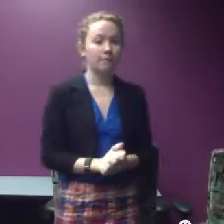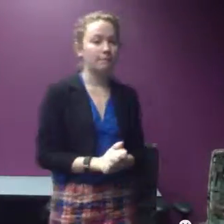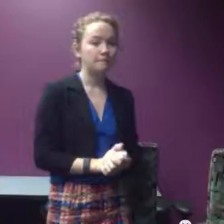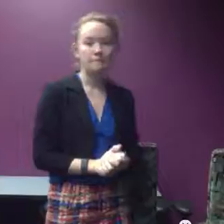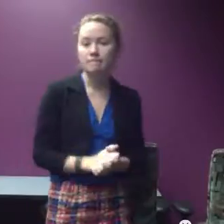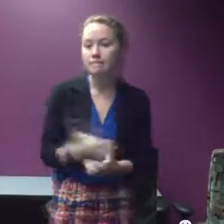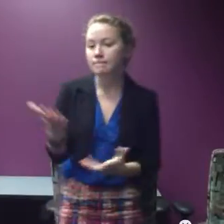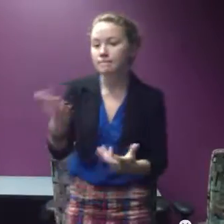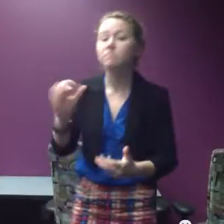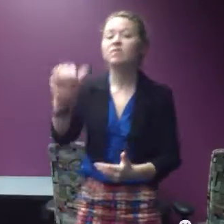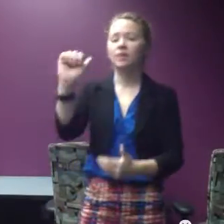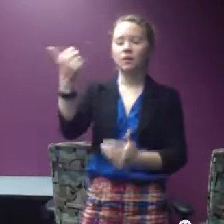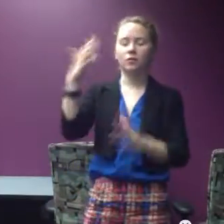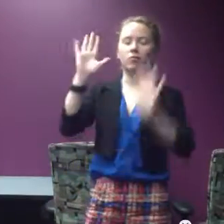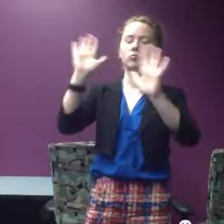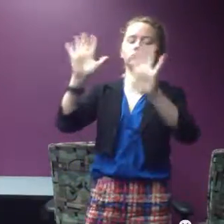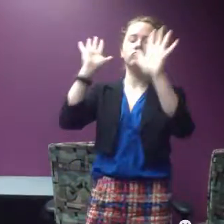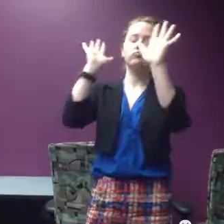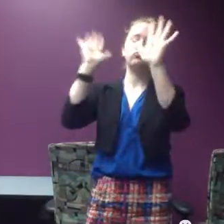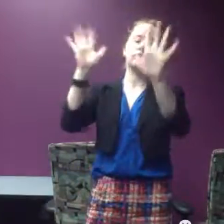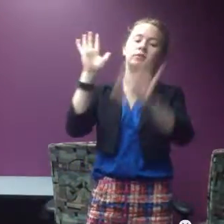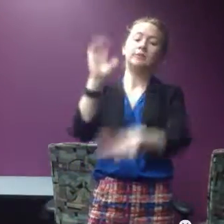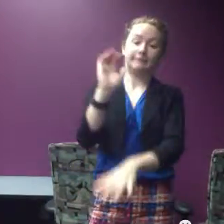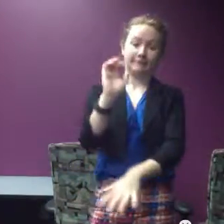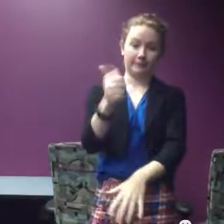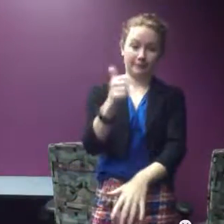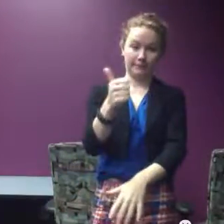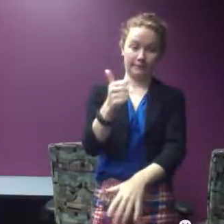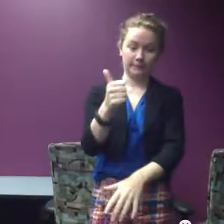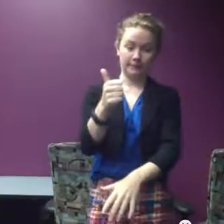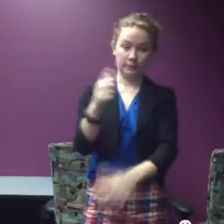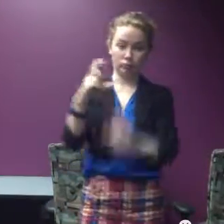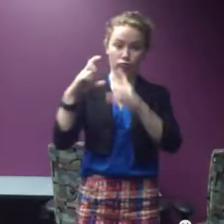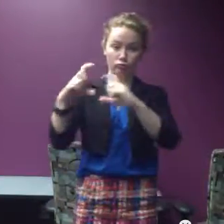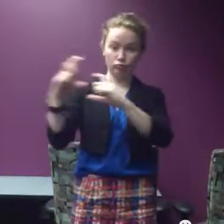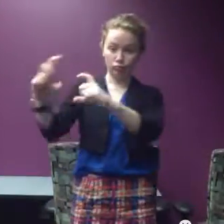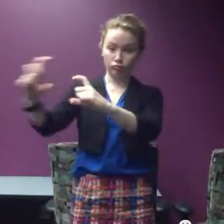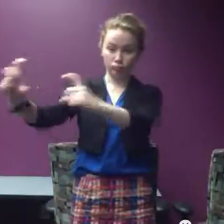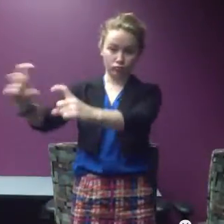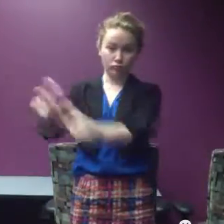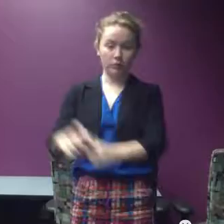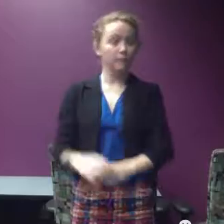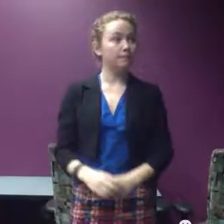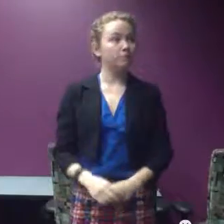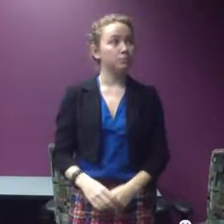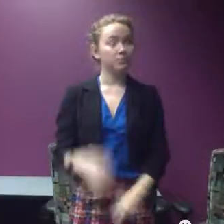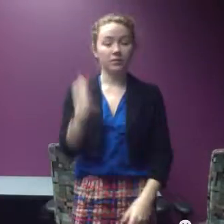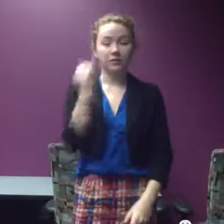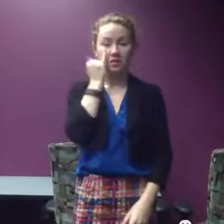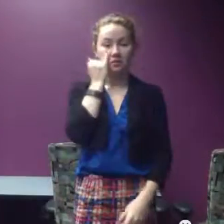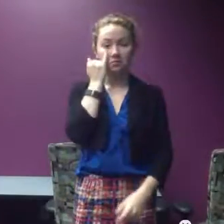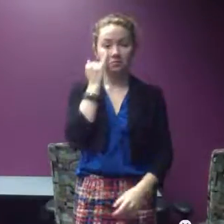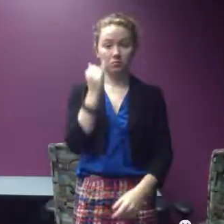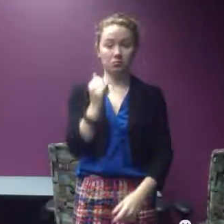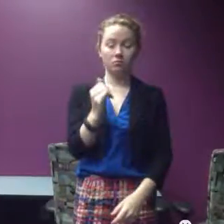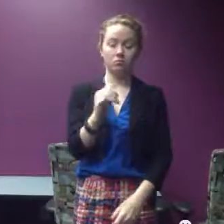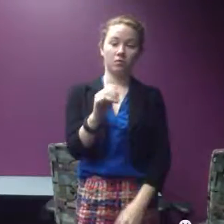there's a column, there's rows. So how many? 10? Great,